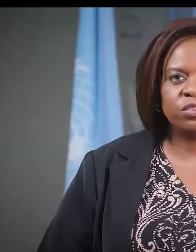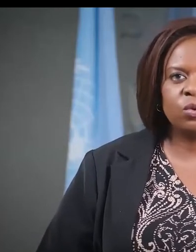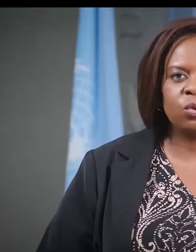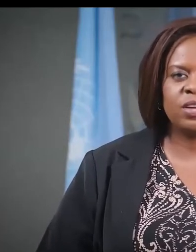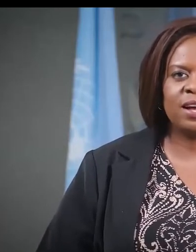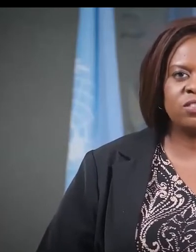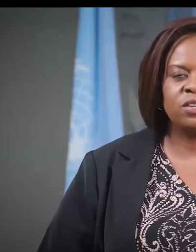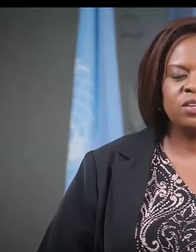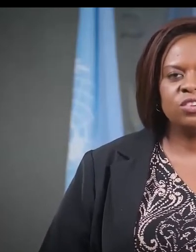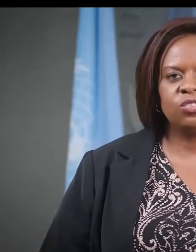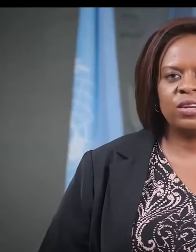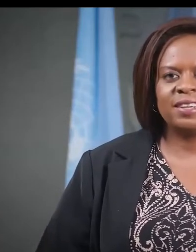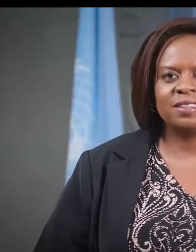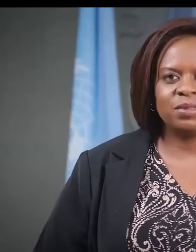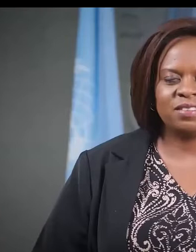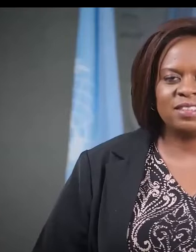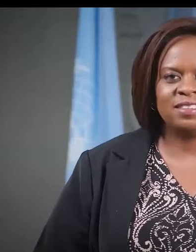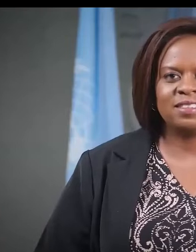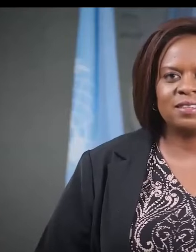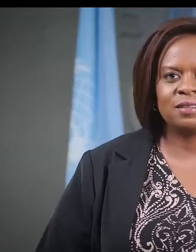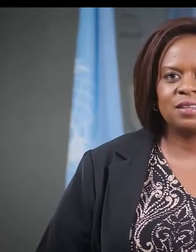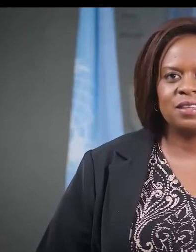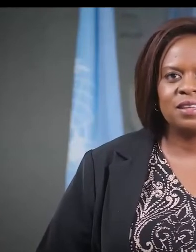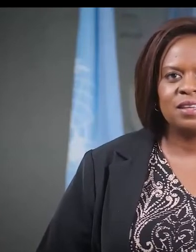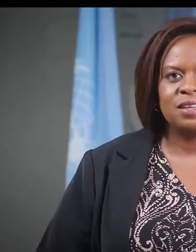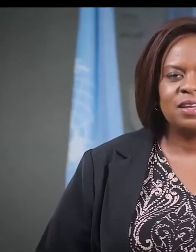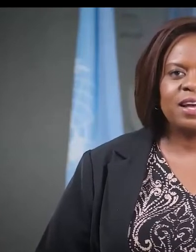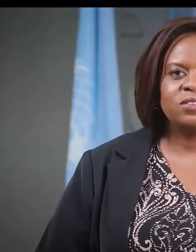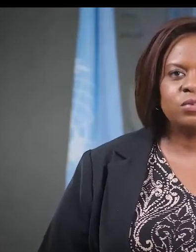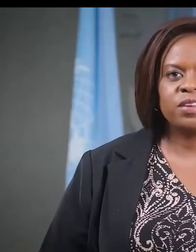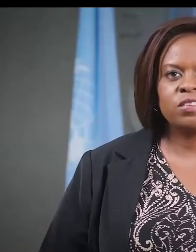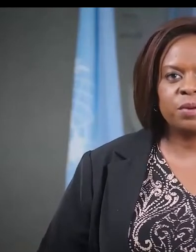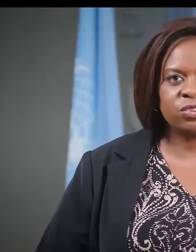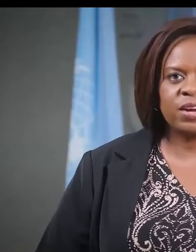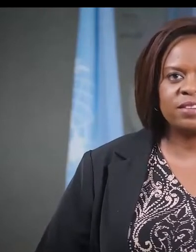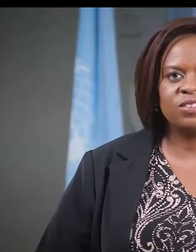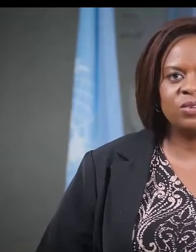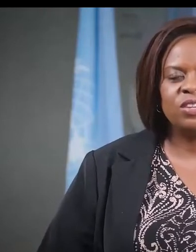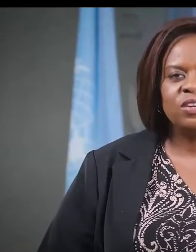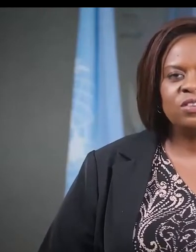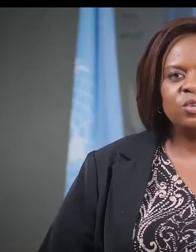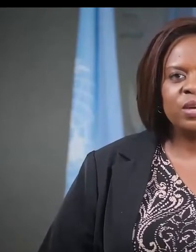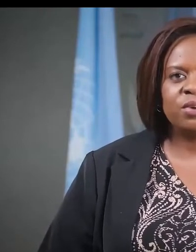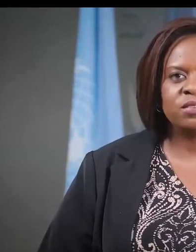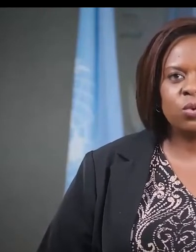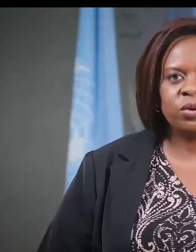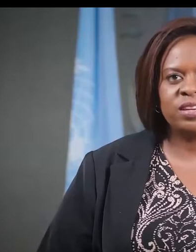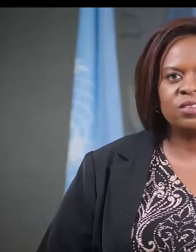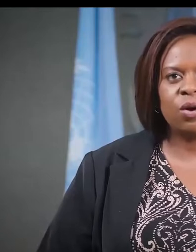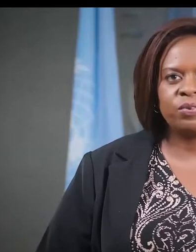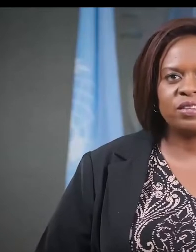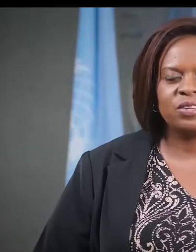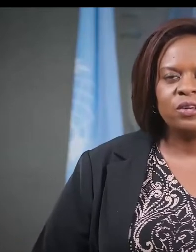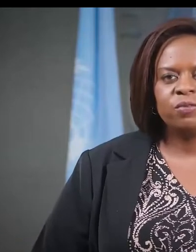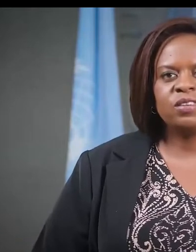issue an important call to action to Sri Lankan business leaders. I'd like to express special gratitude to the UN Resident